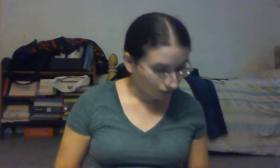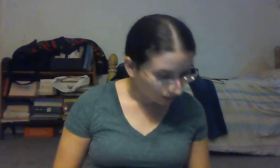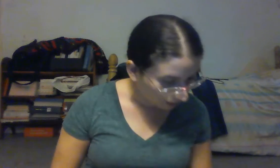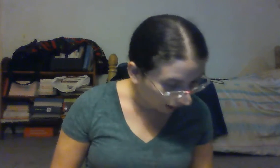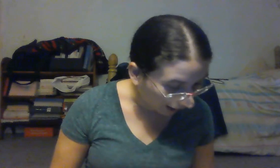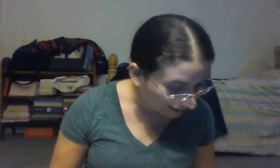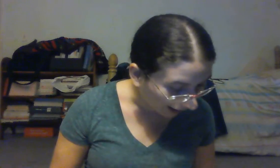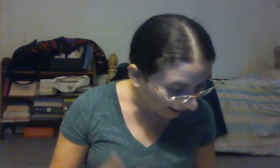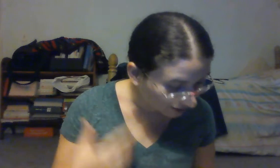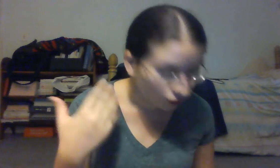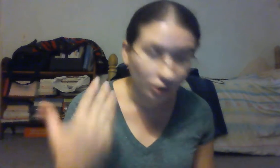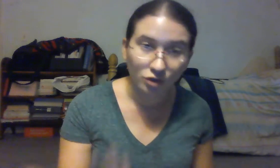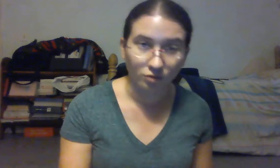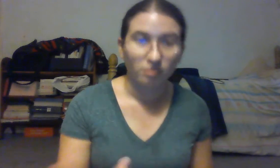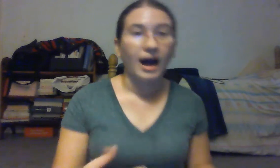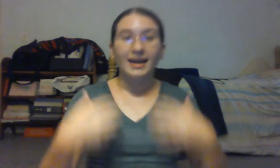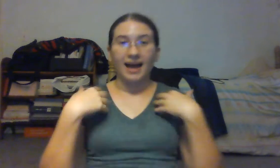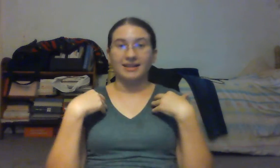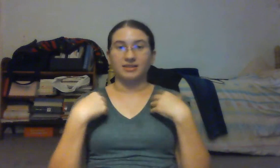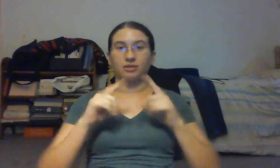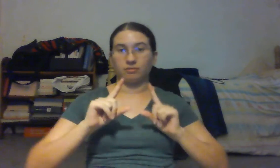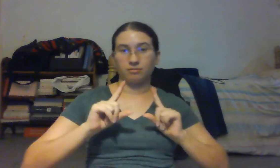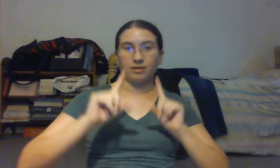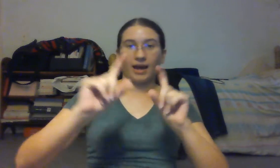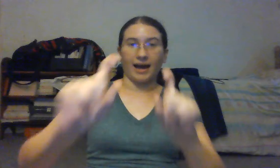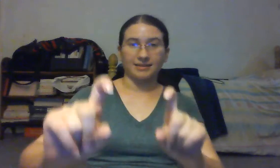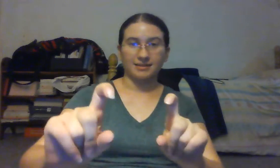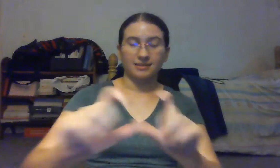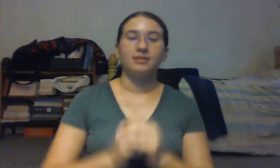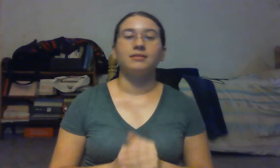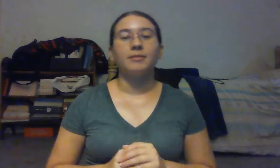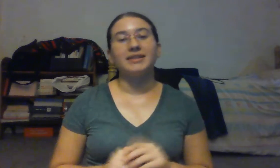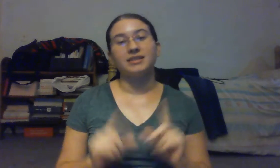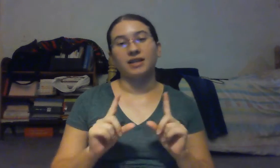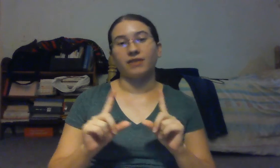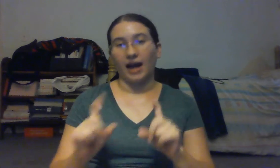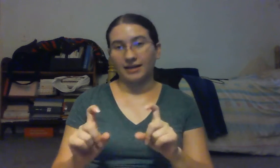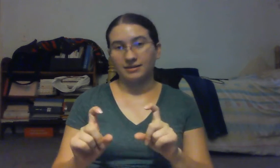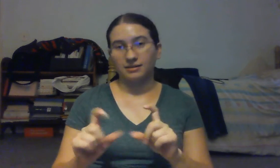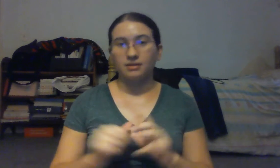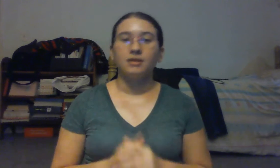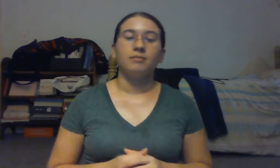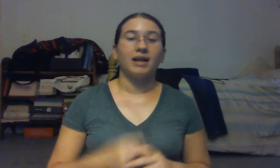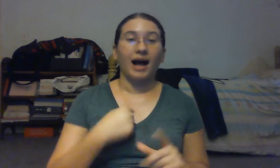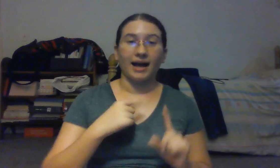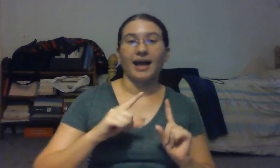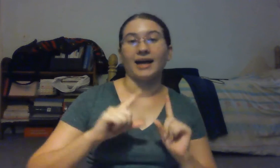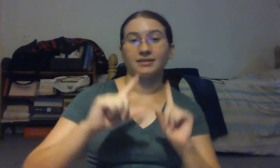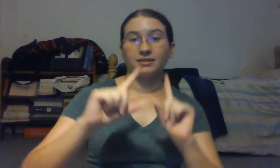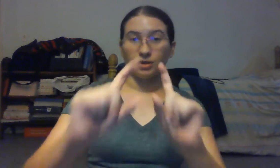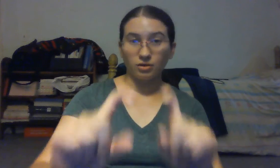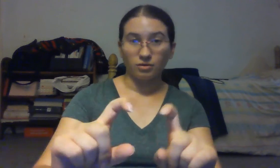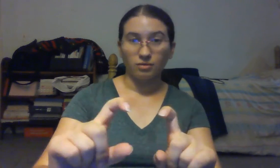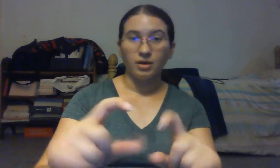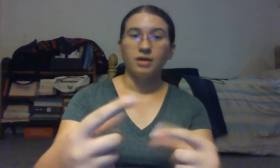Right? I ask you. I ask you. Ask. The basic sign for ask. But I ask you